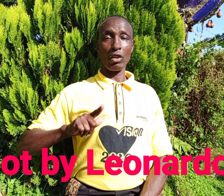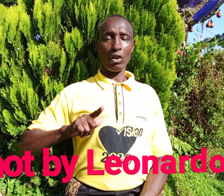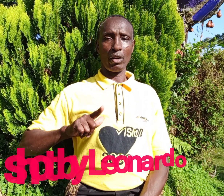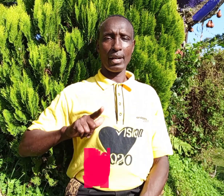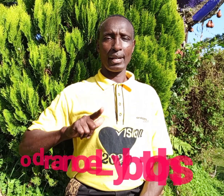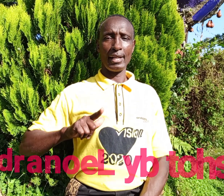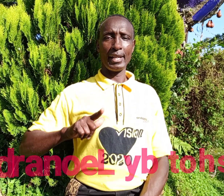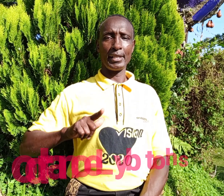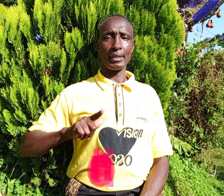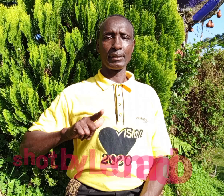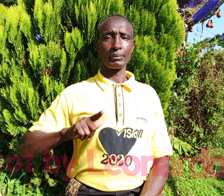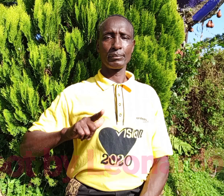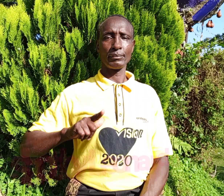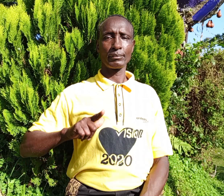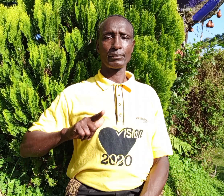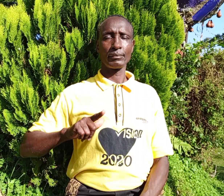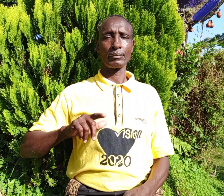Korgo lady.